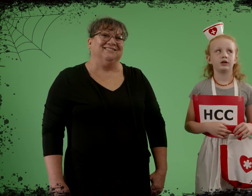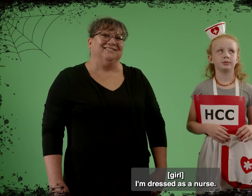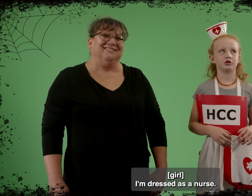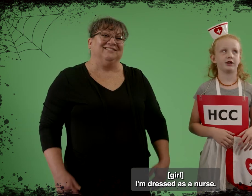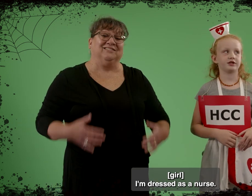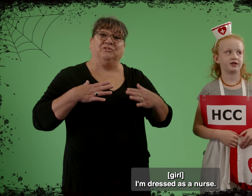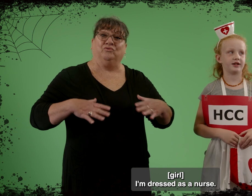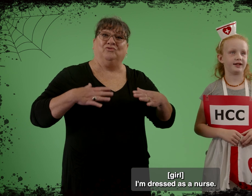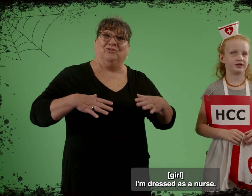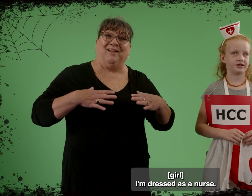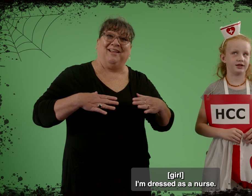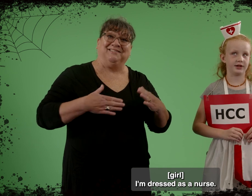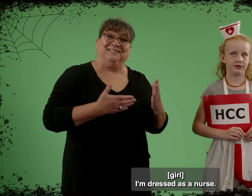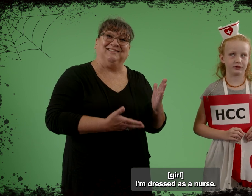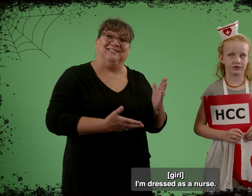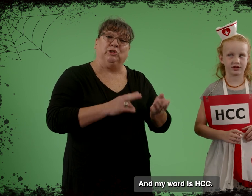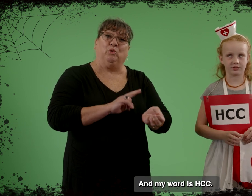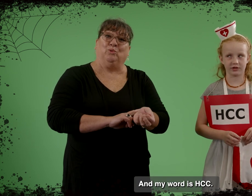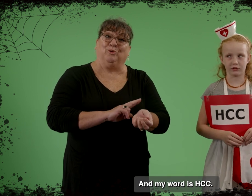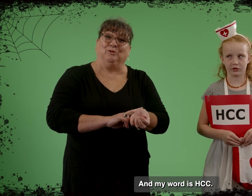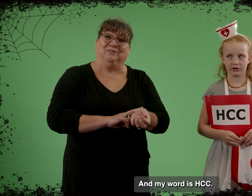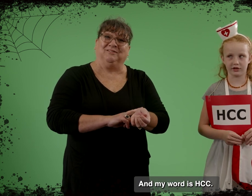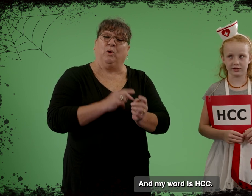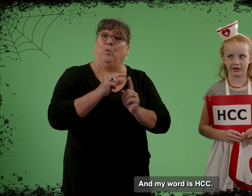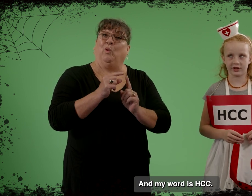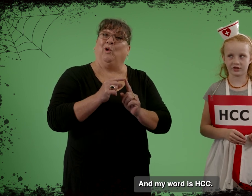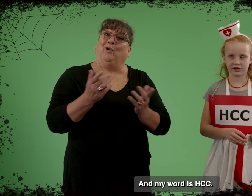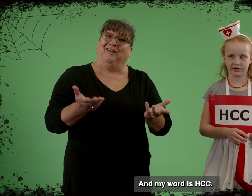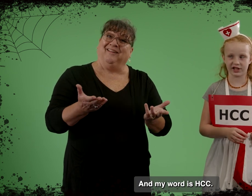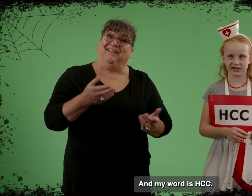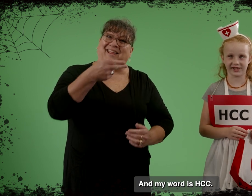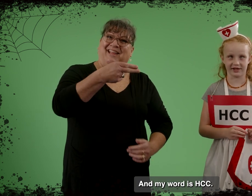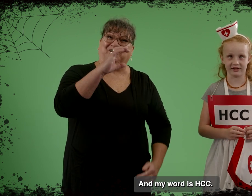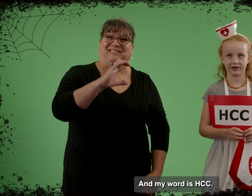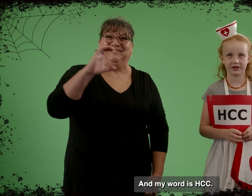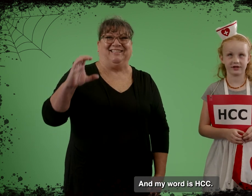I'm dressed as a nurse, and my word is HCC.